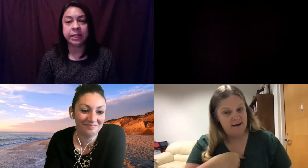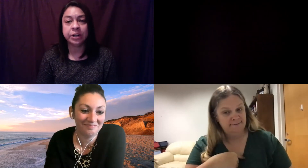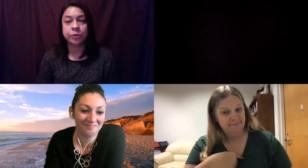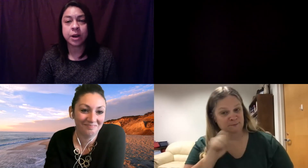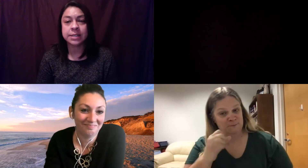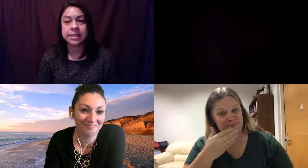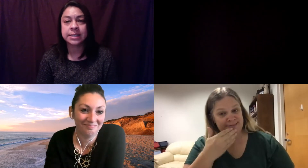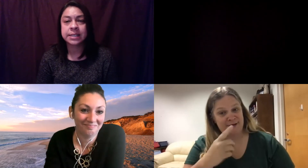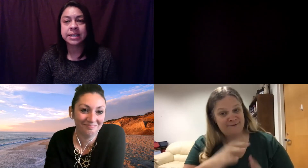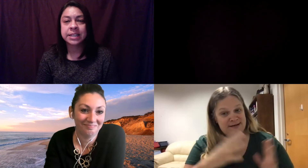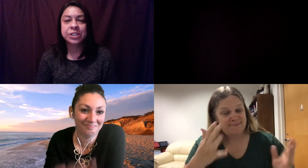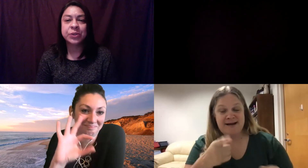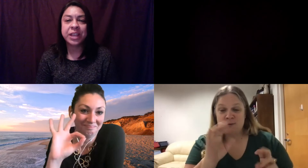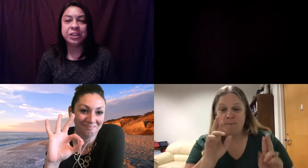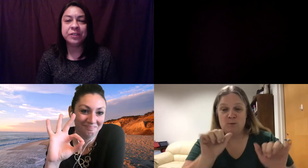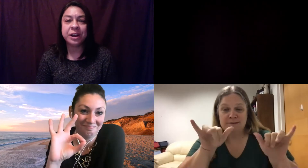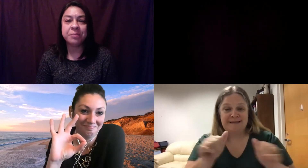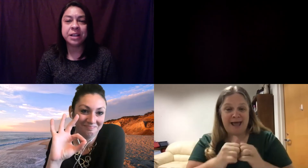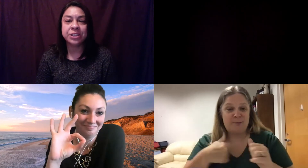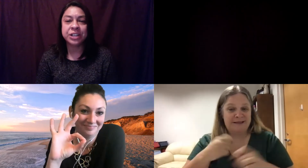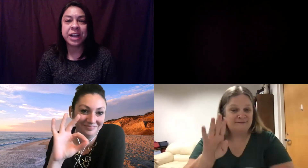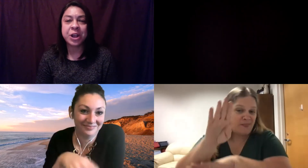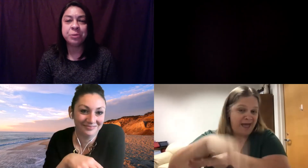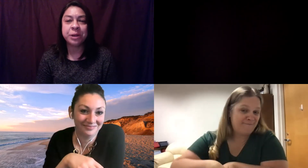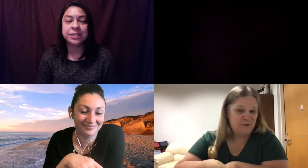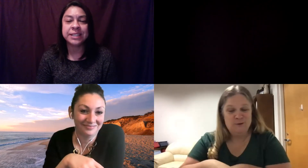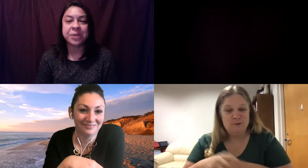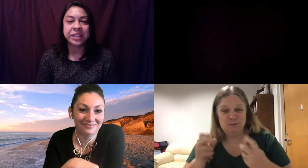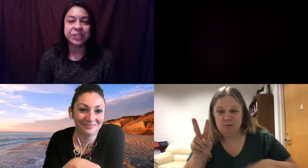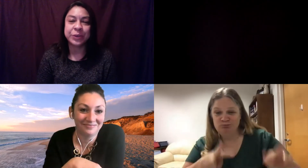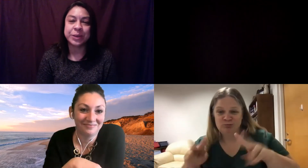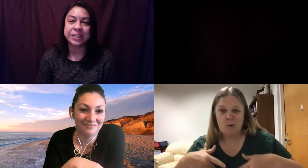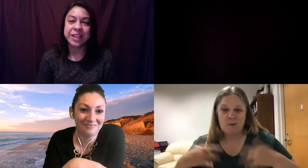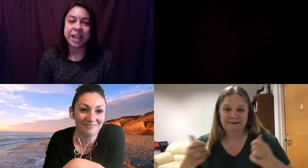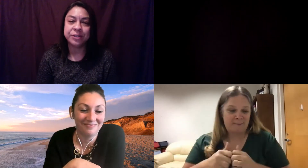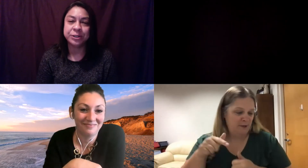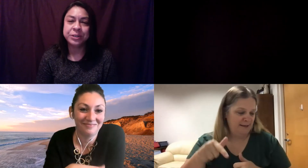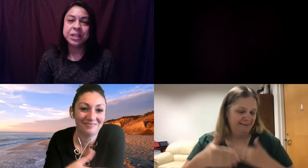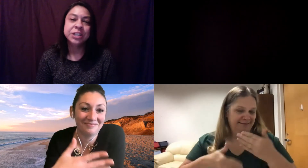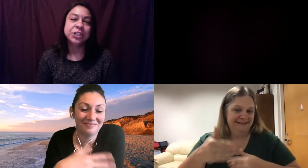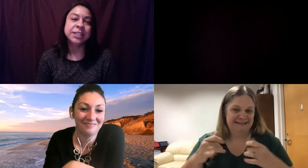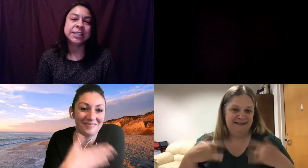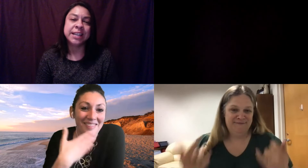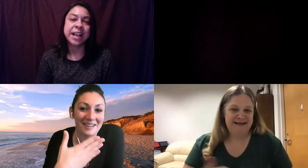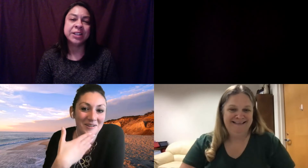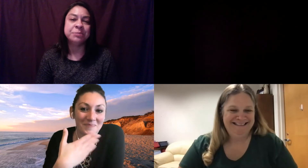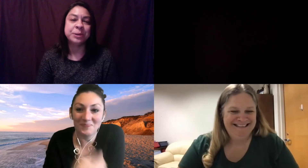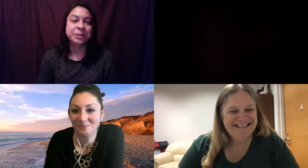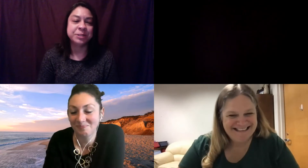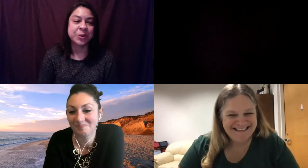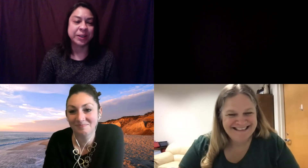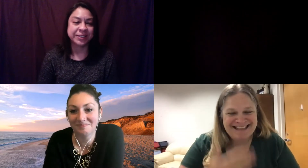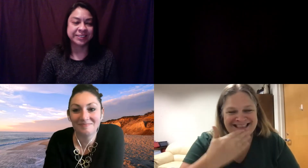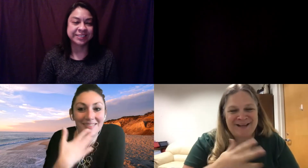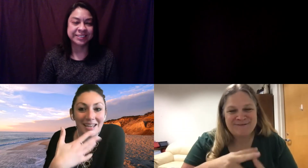being here for us. So thank you very much, and I hope you're able to stay with us for the rest of the afternoon just to see how the symposium